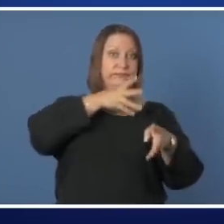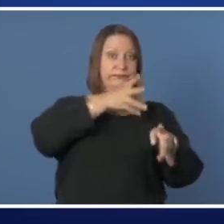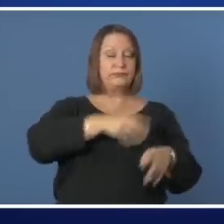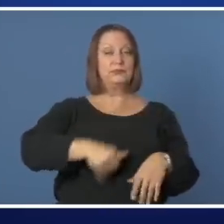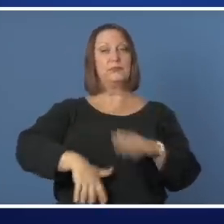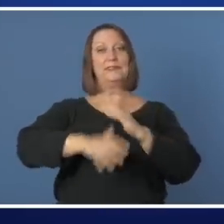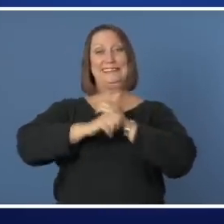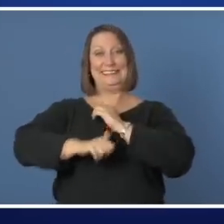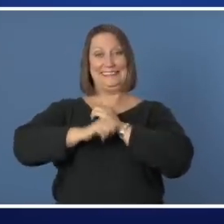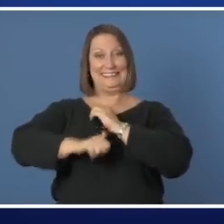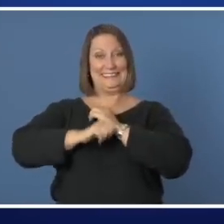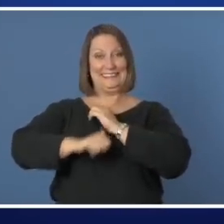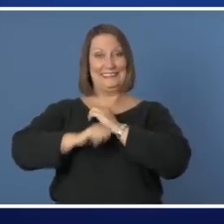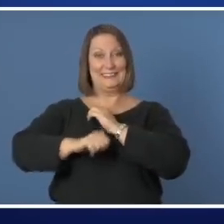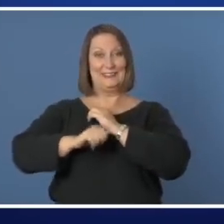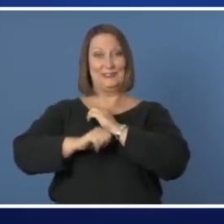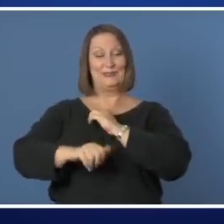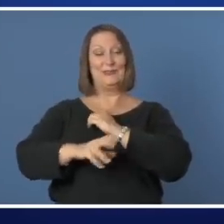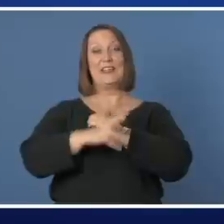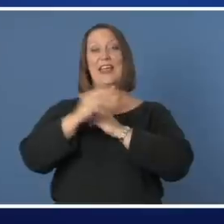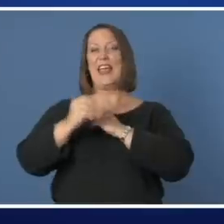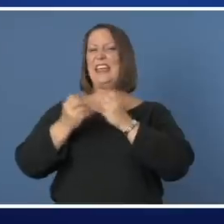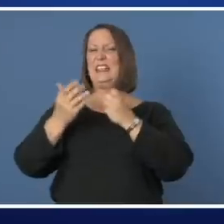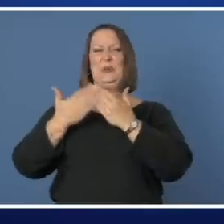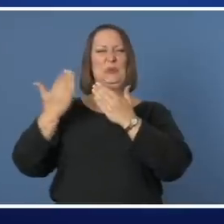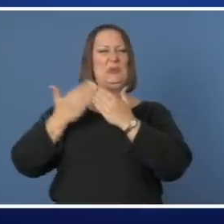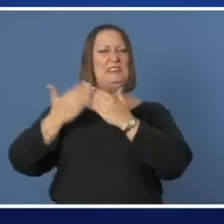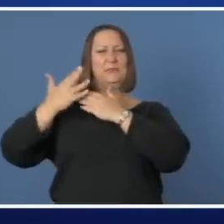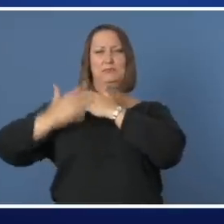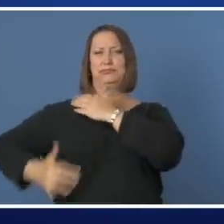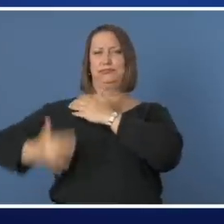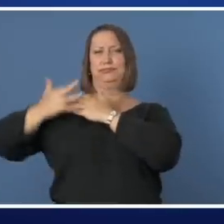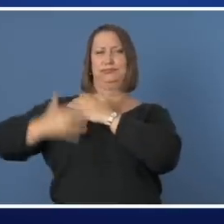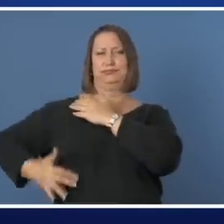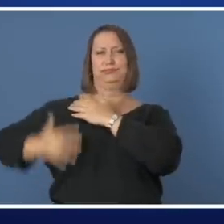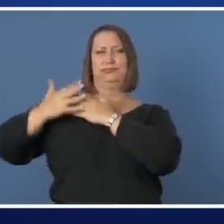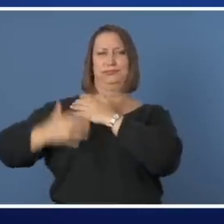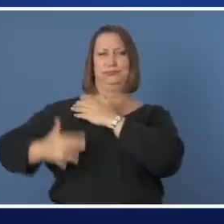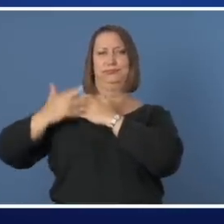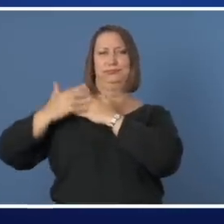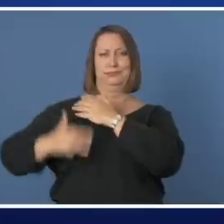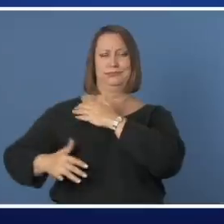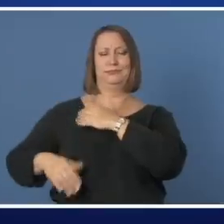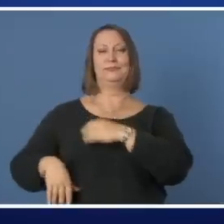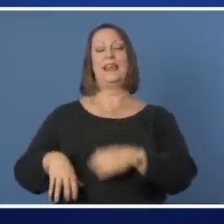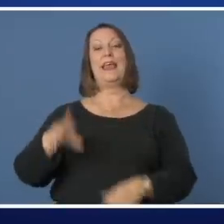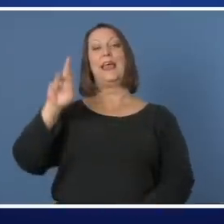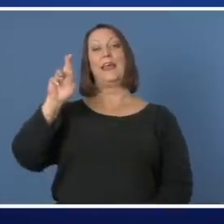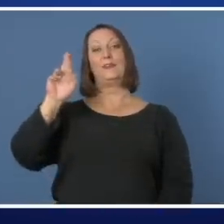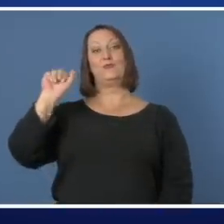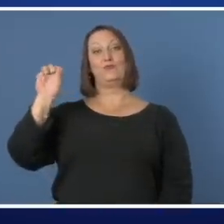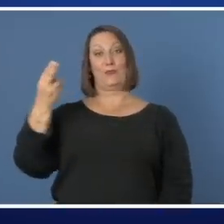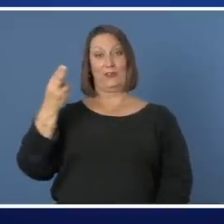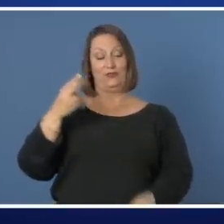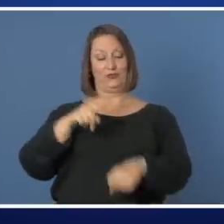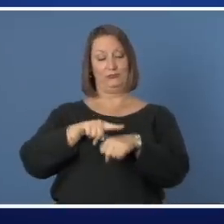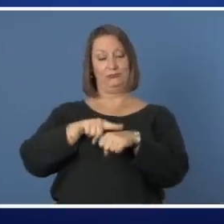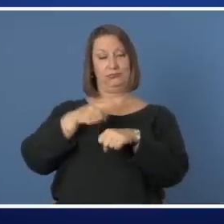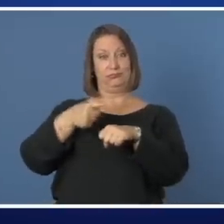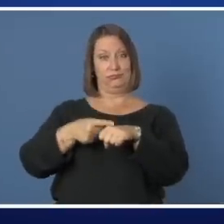diarrhea excessive bleeding raised